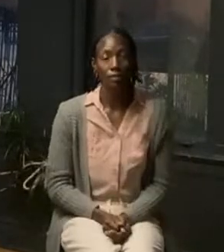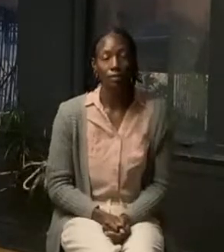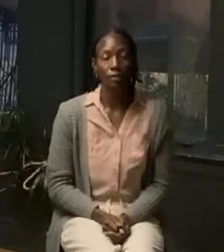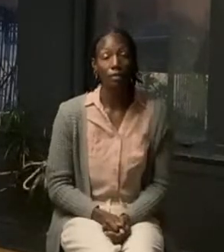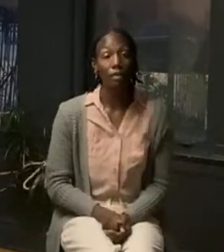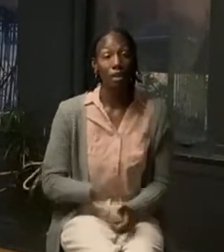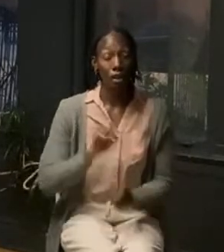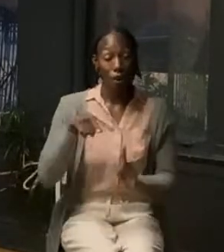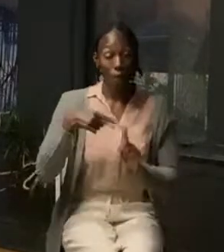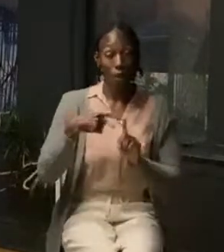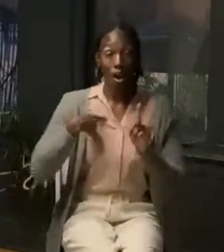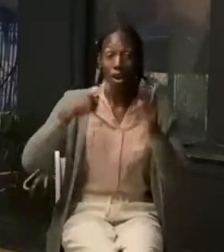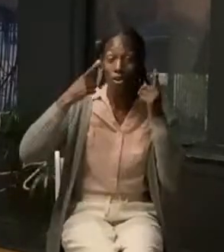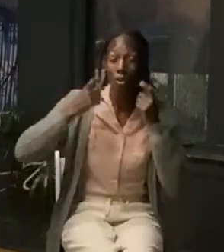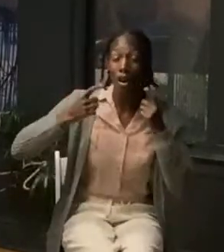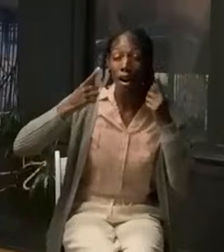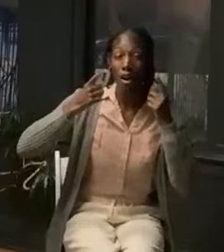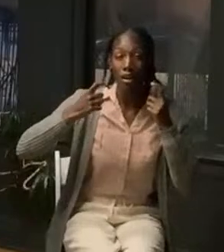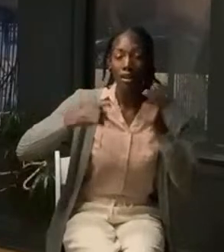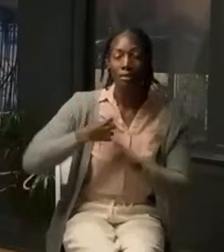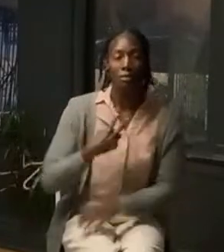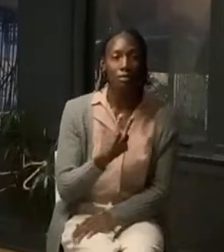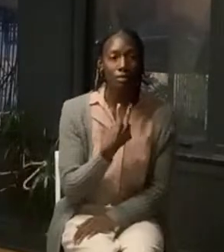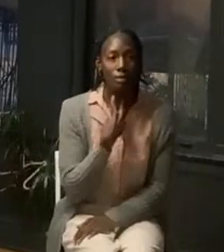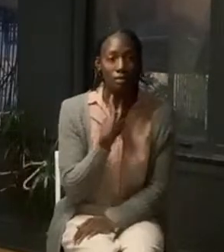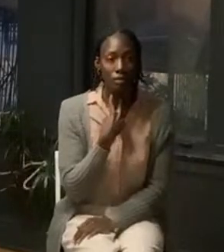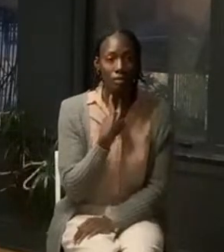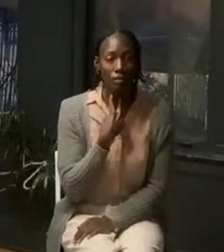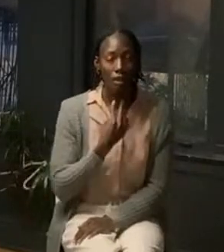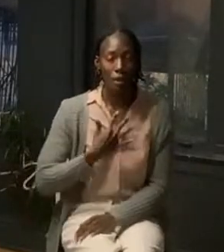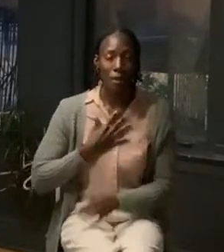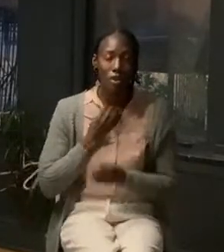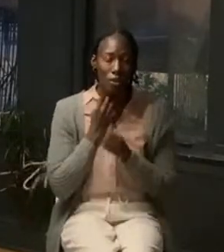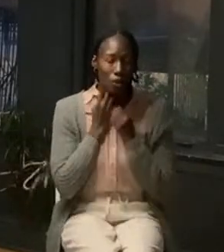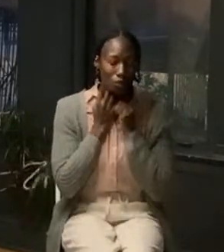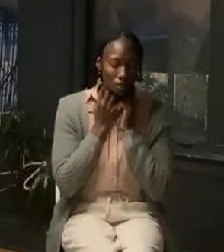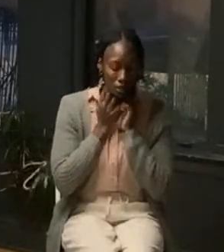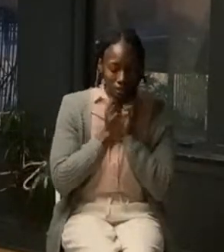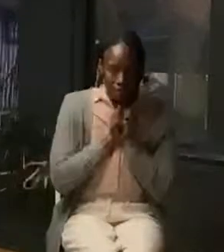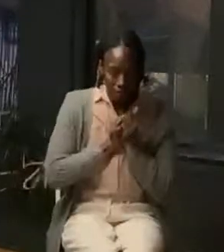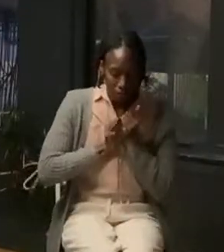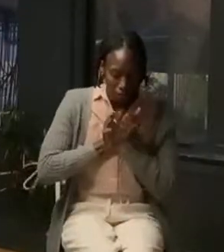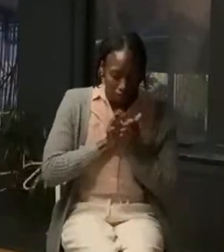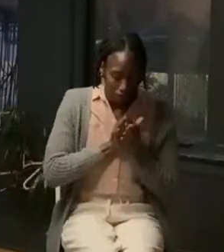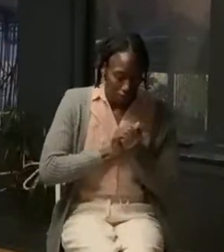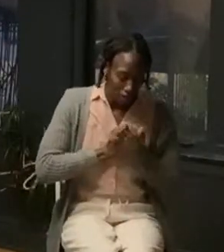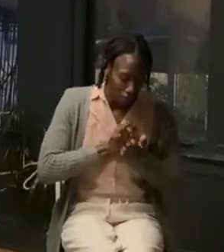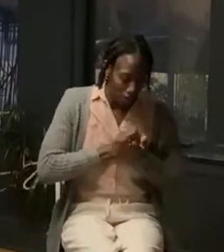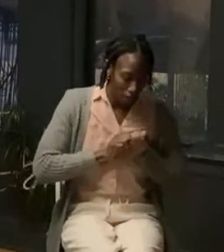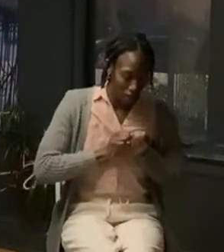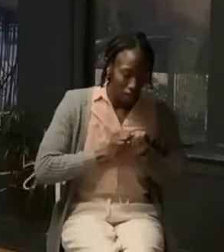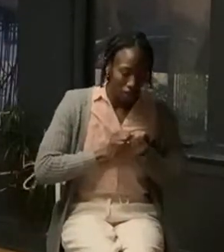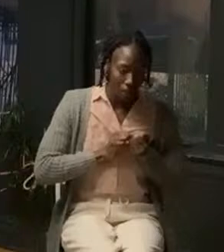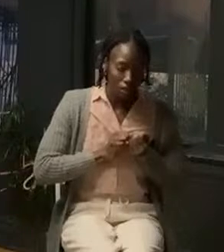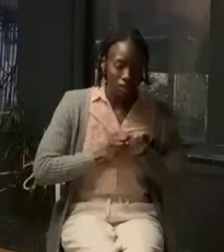When I cry, I'm trapped. My throat eats away my heart.